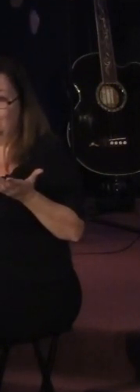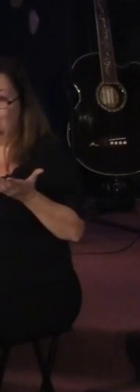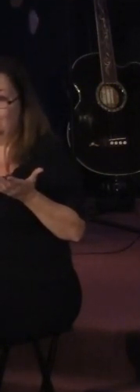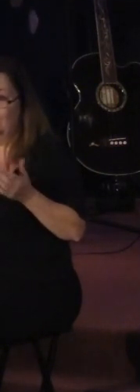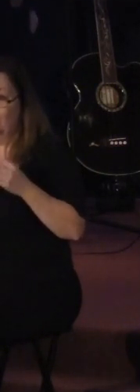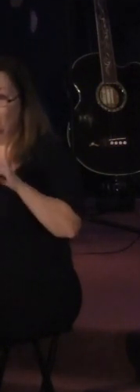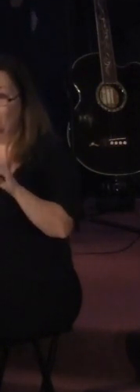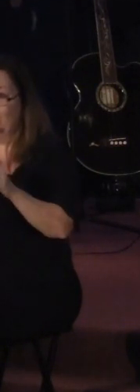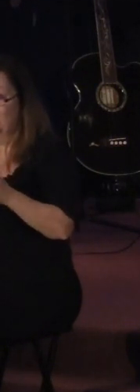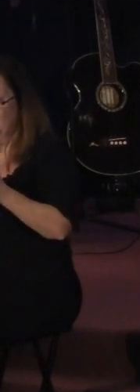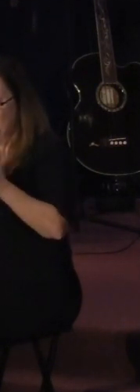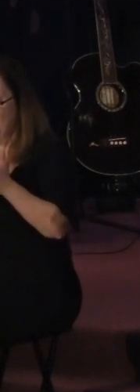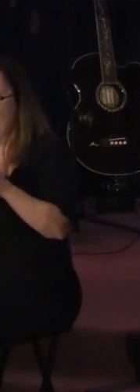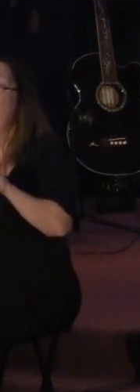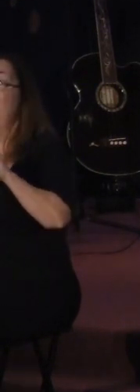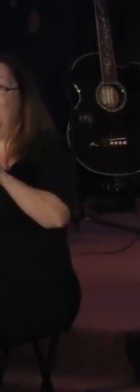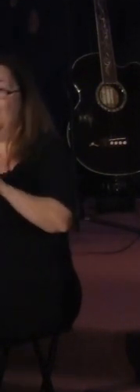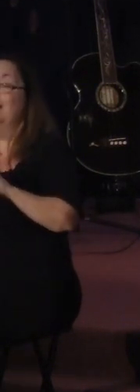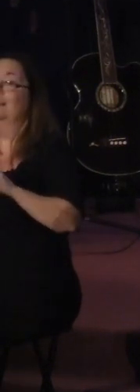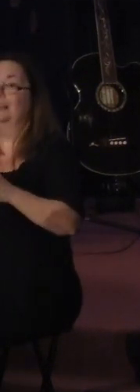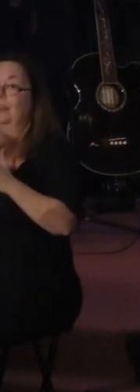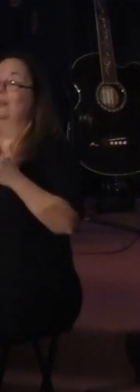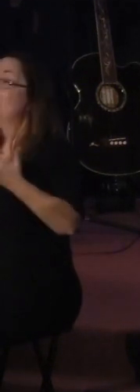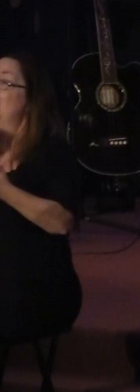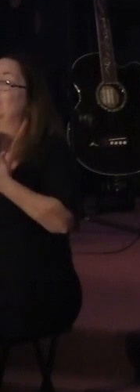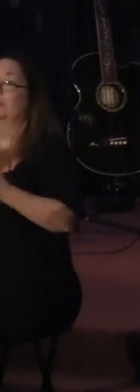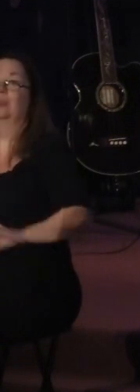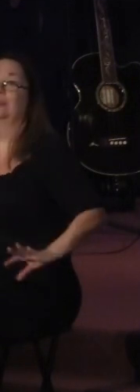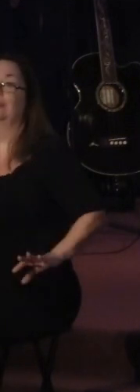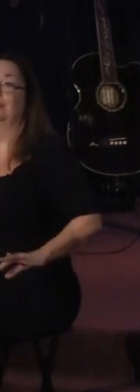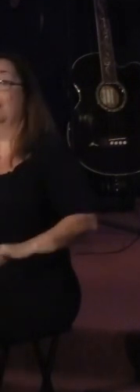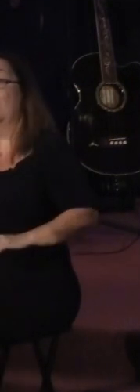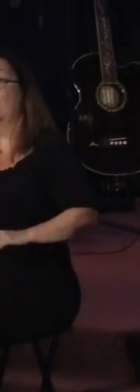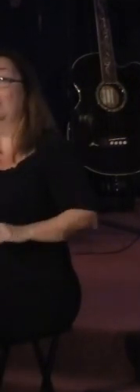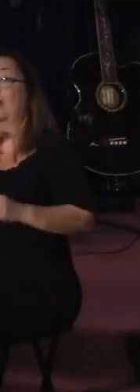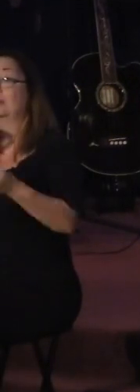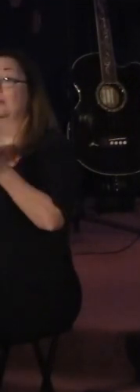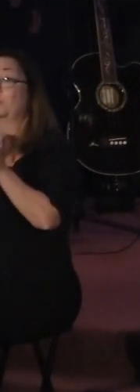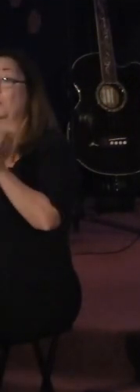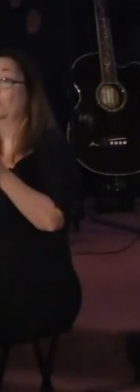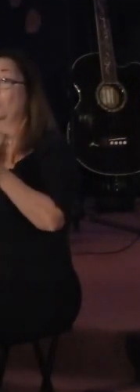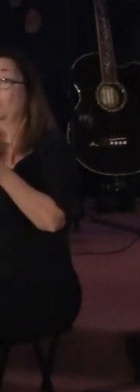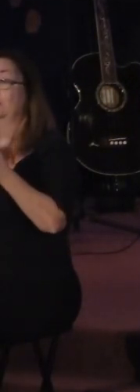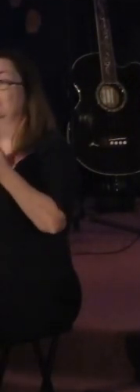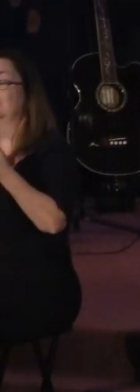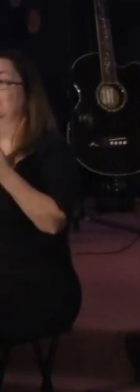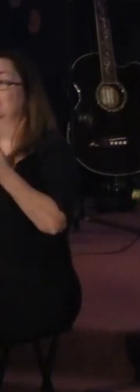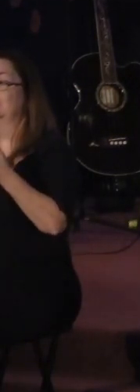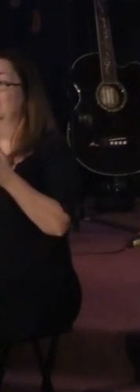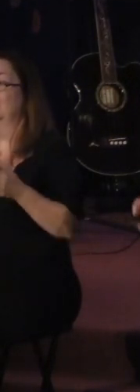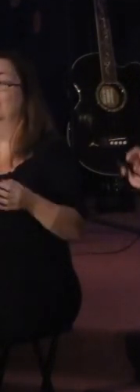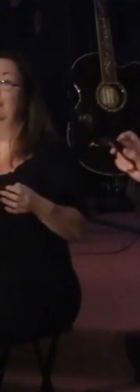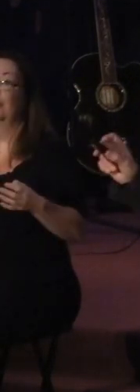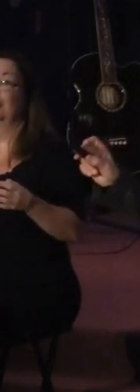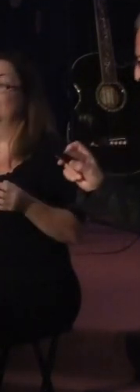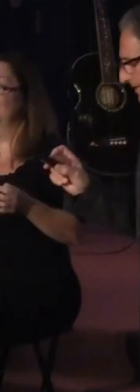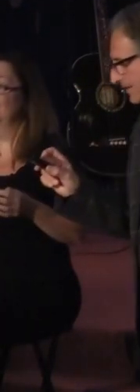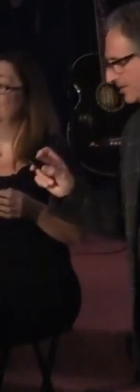I'm trying to get to the end. There we go. Thank you very much. God, number one, these are takeaways. I didn't used to preach this way,